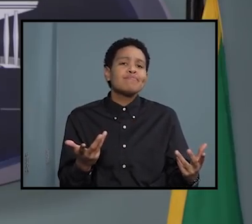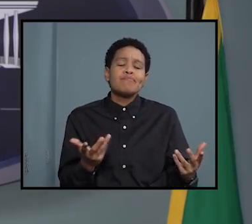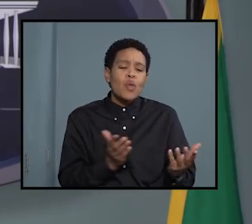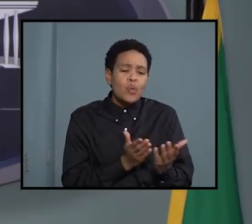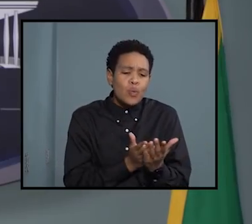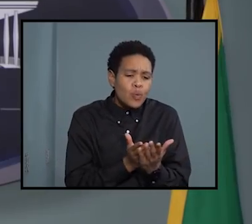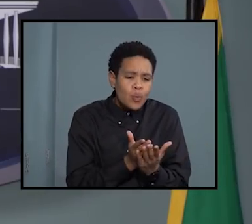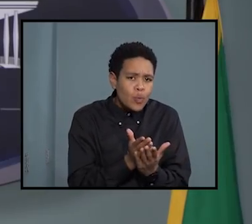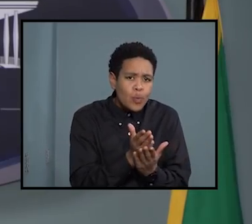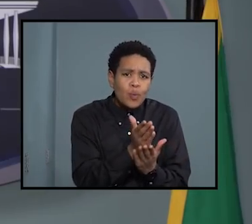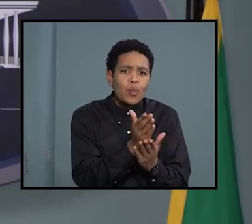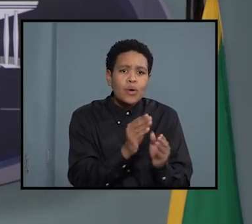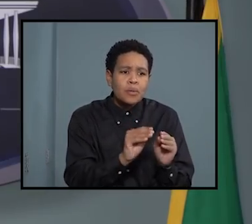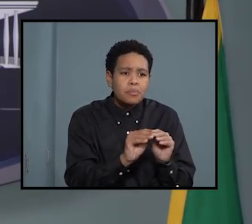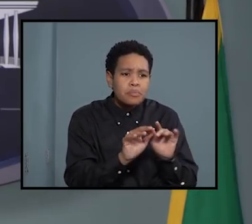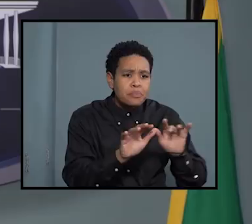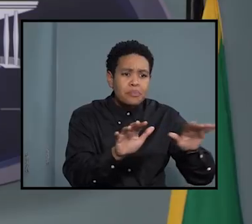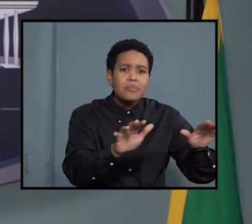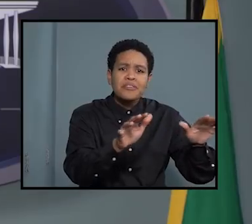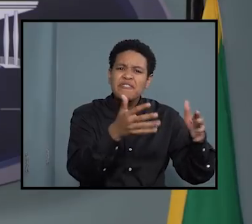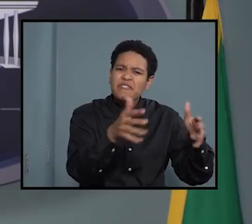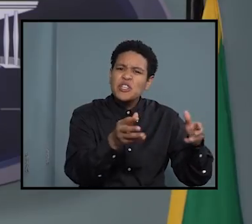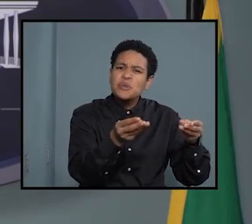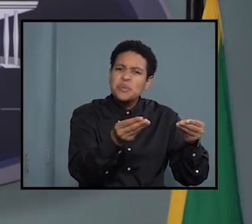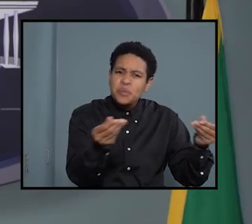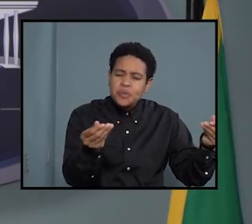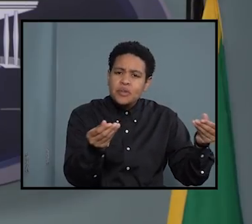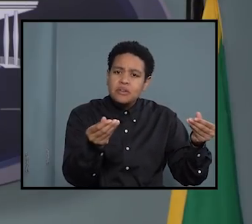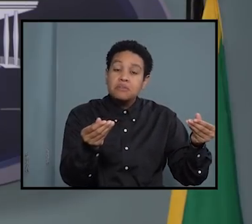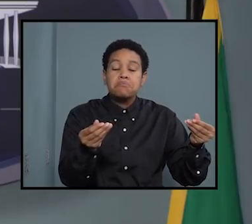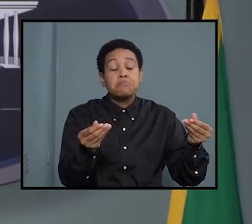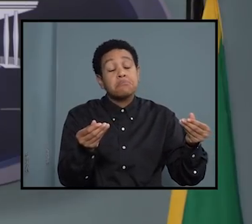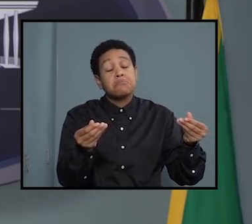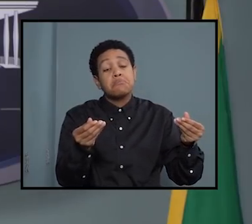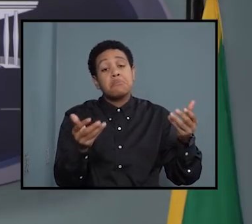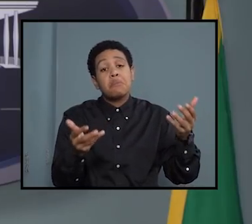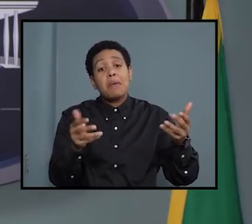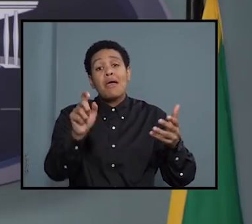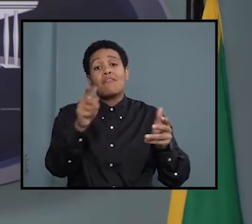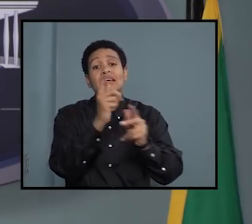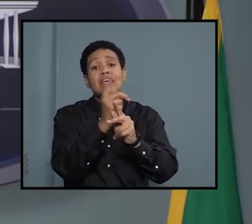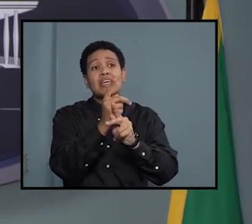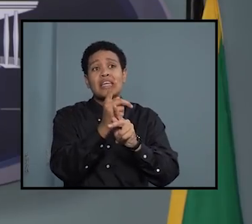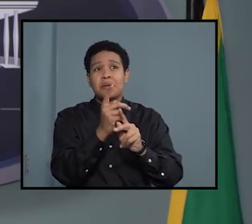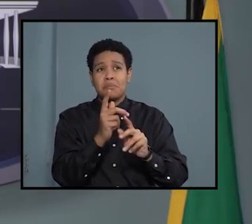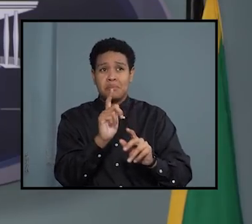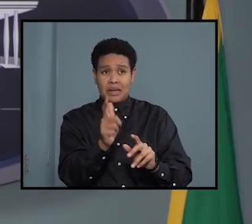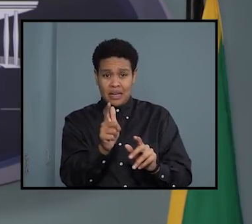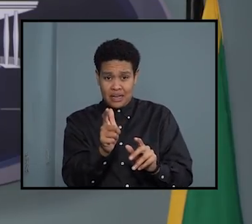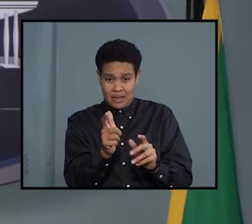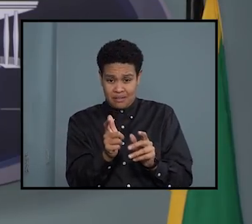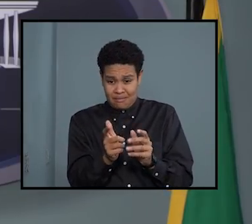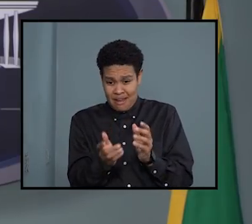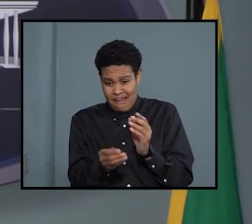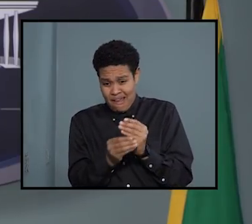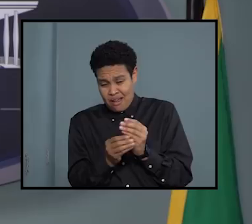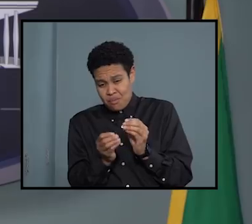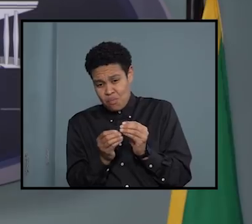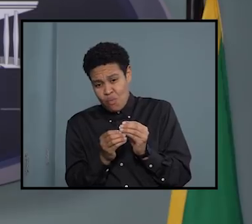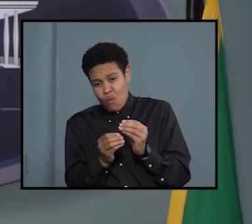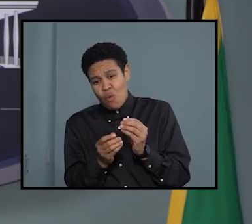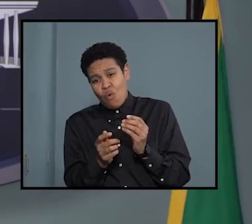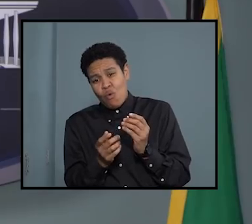through the epidemic, we may very well have to keep it for a little while just to ensure that we